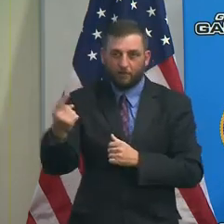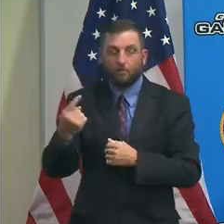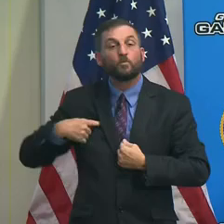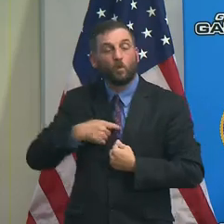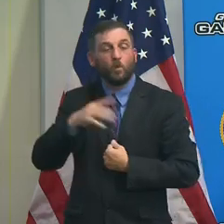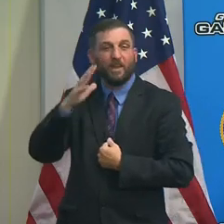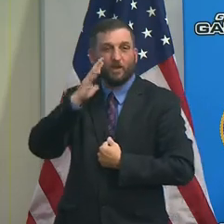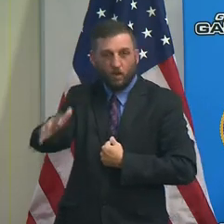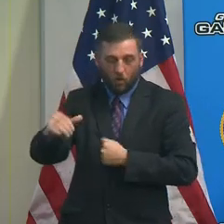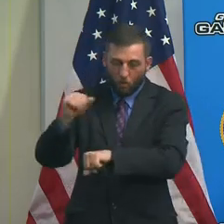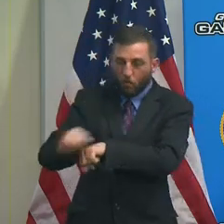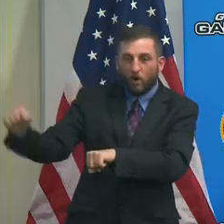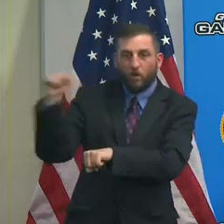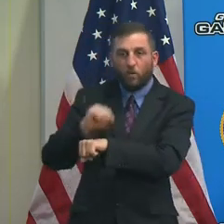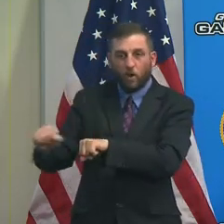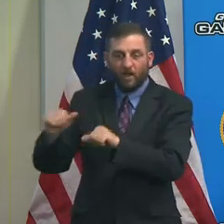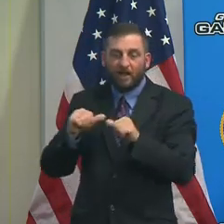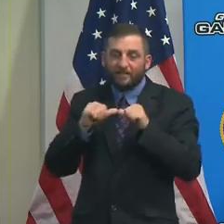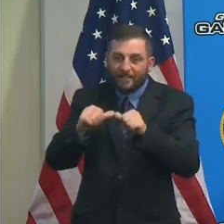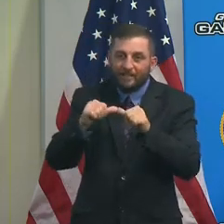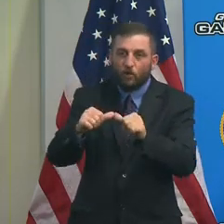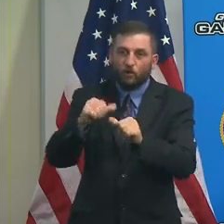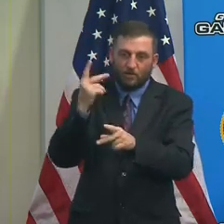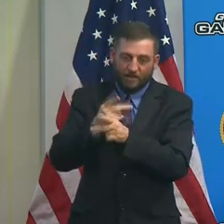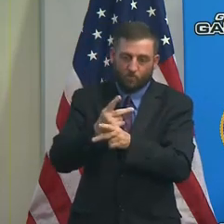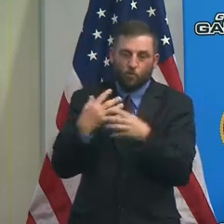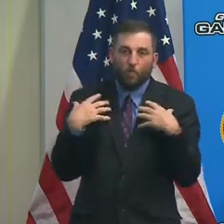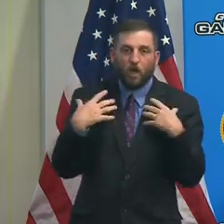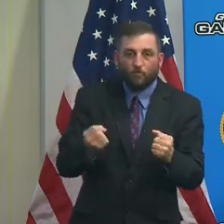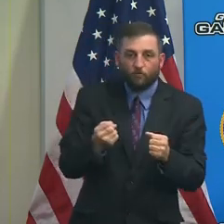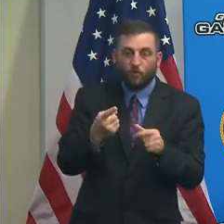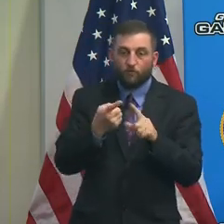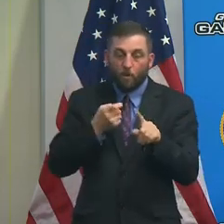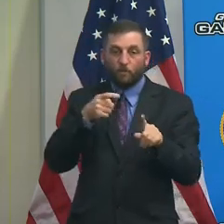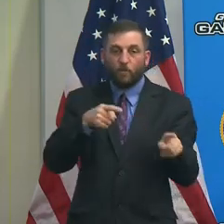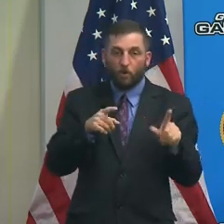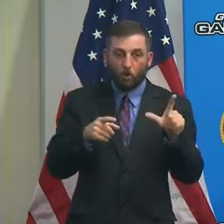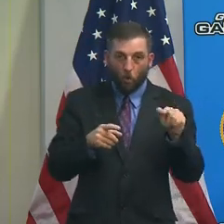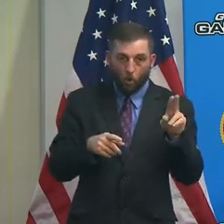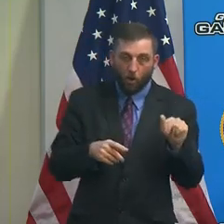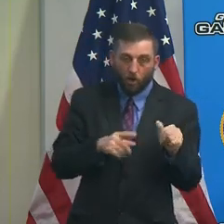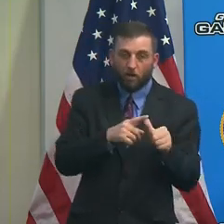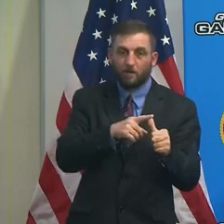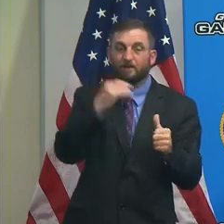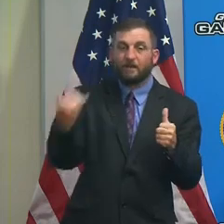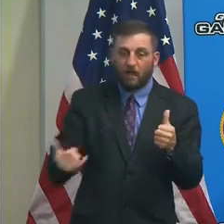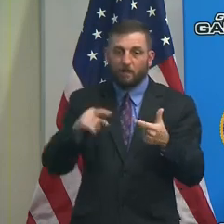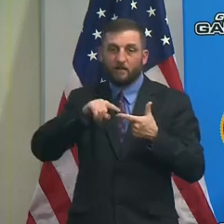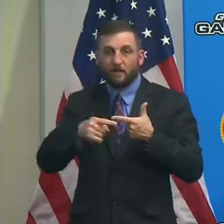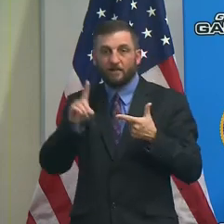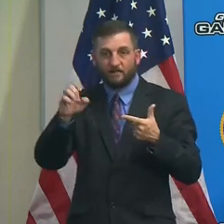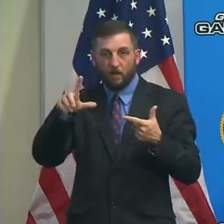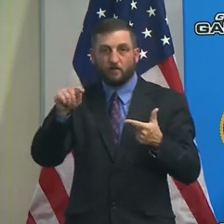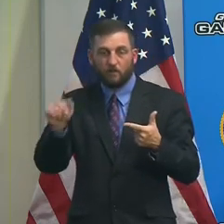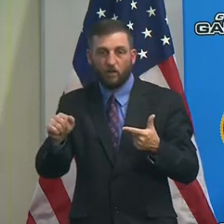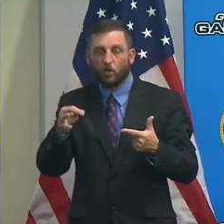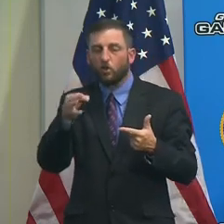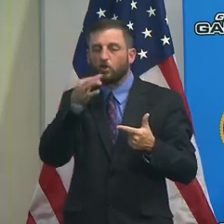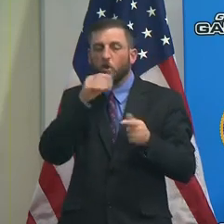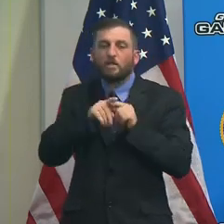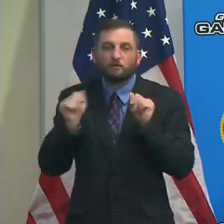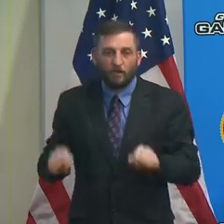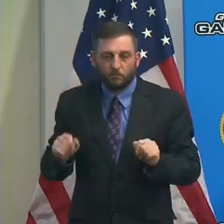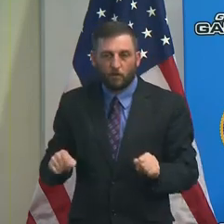and just continue to recover from Hurricane Laura and Hurricane Delta just as soon as we possibly